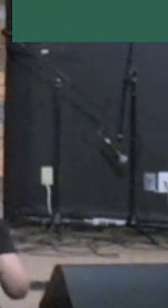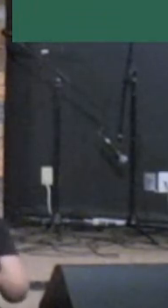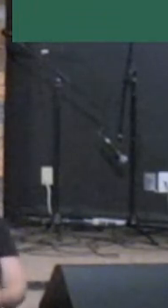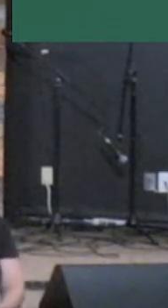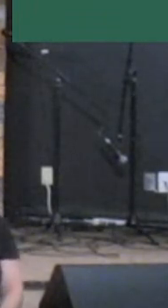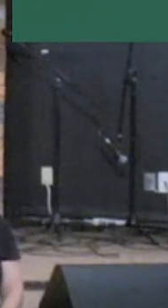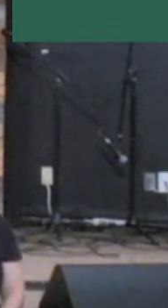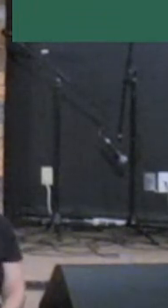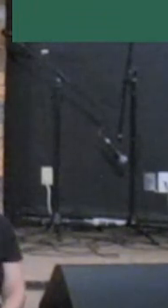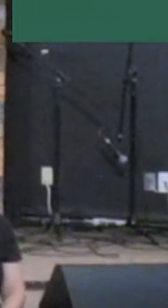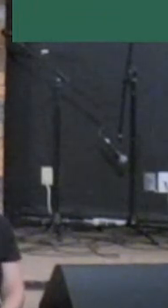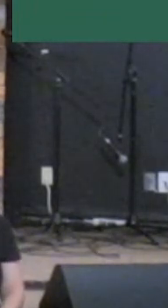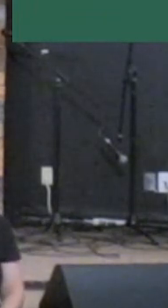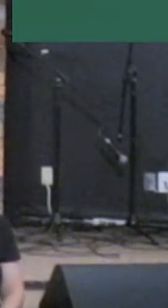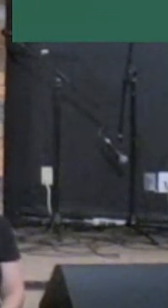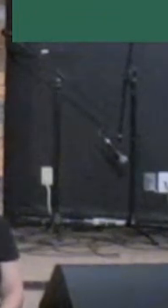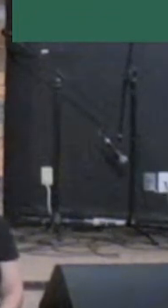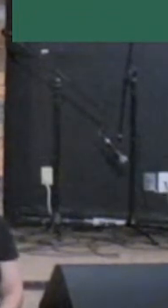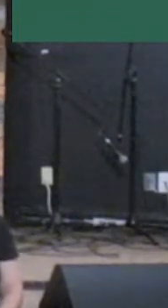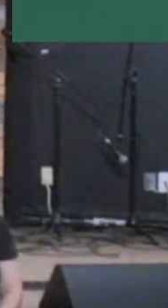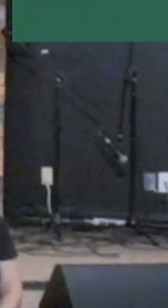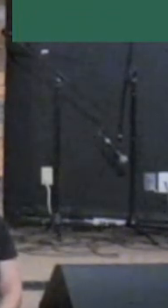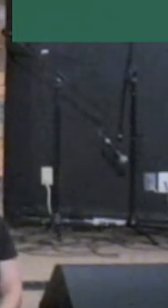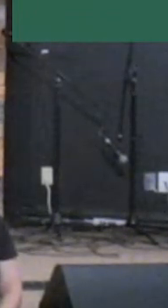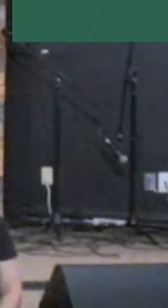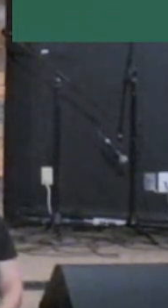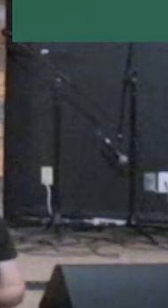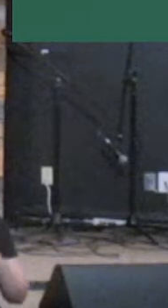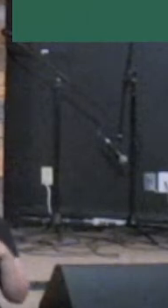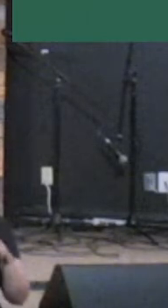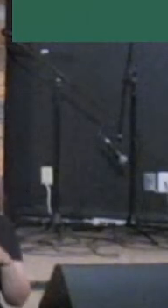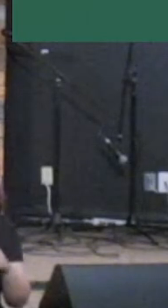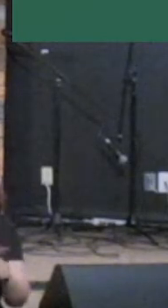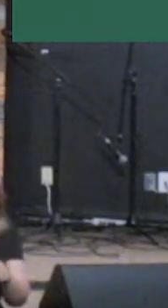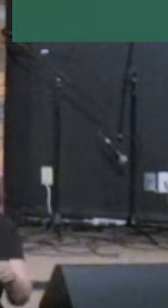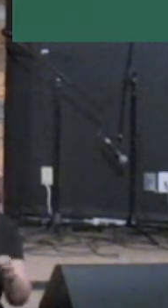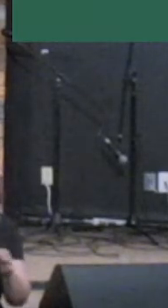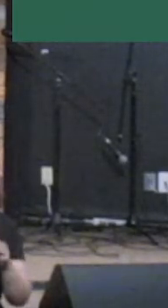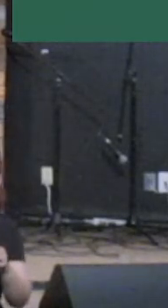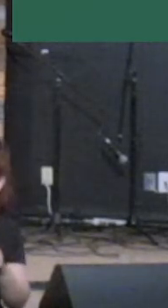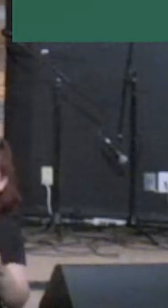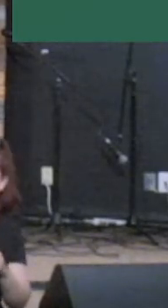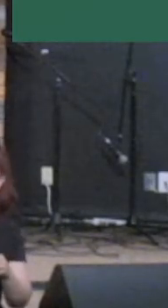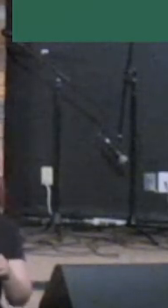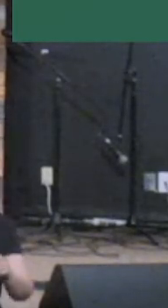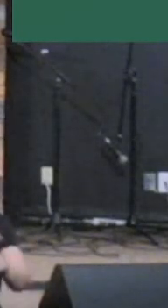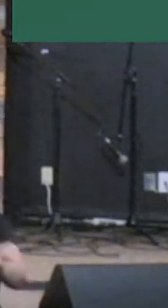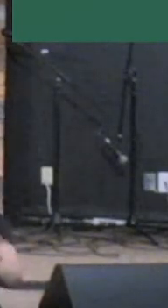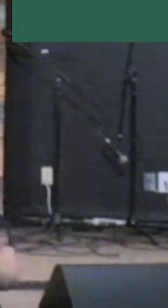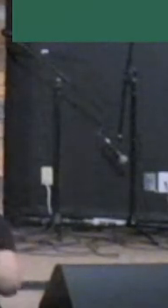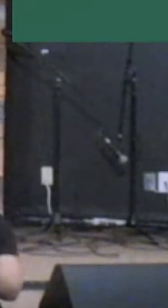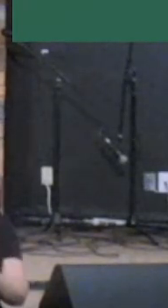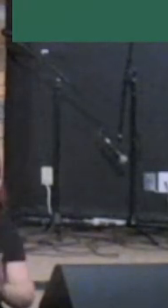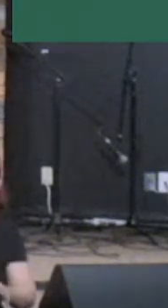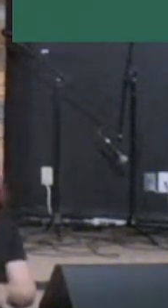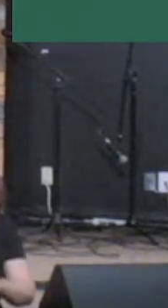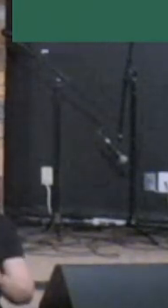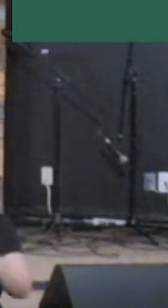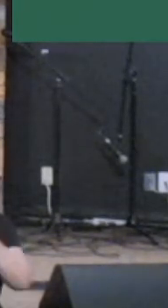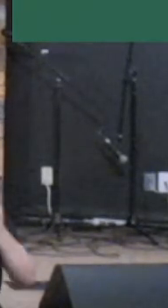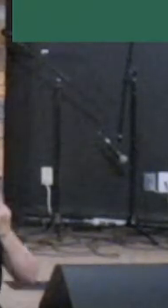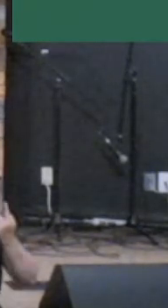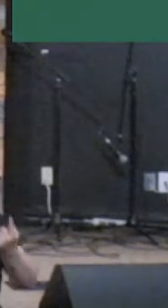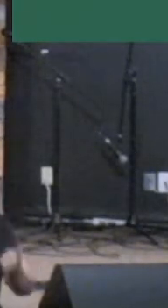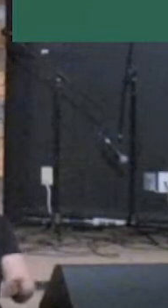father's Abraham and Isaac walked Faithfully The God Who has been my shepherd all my life to this